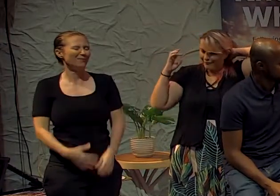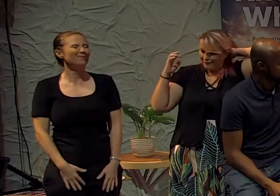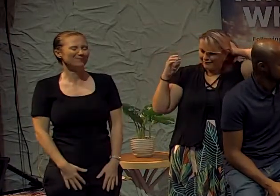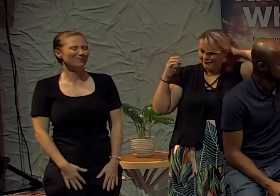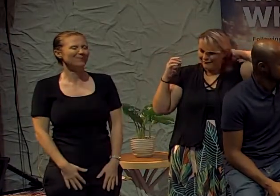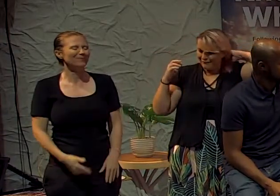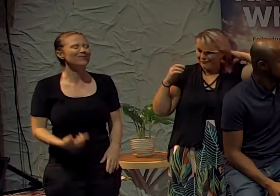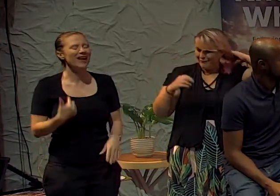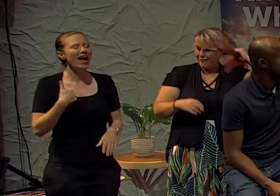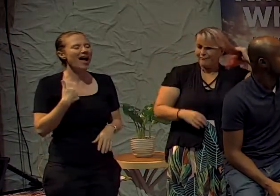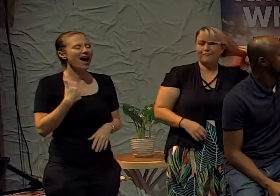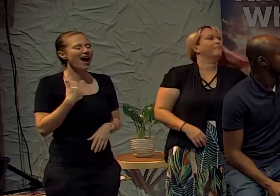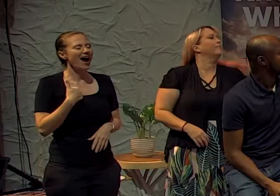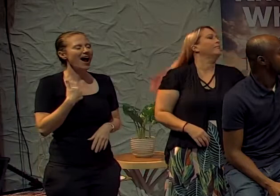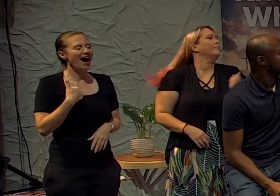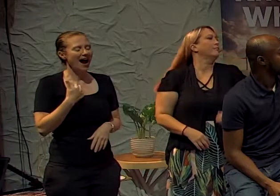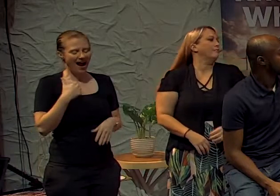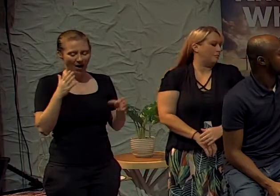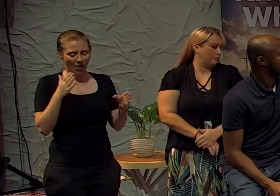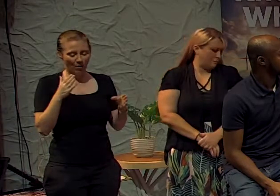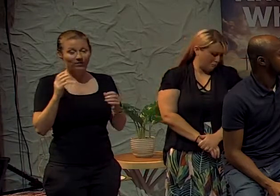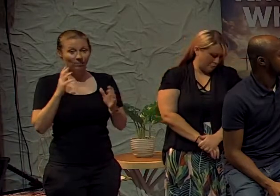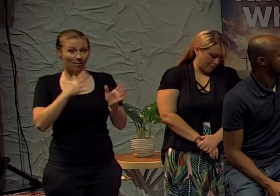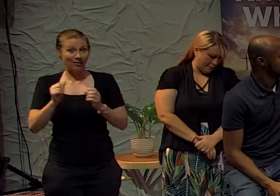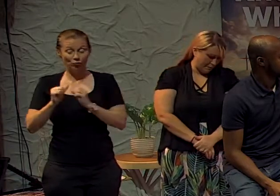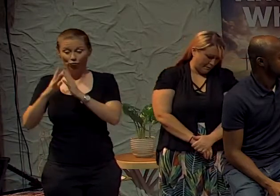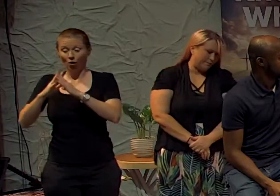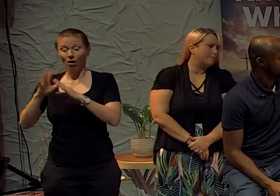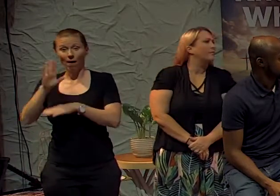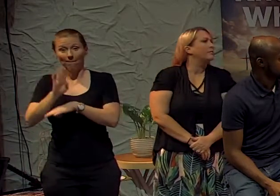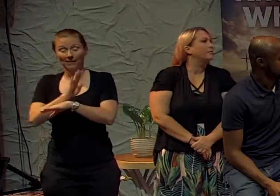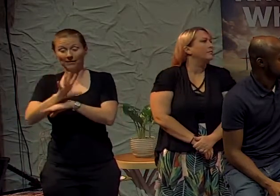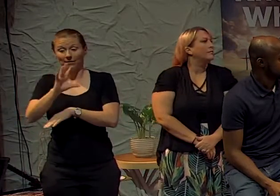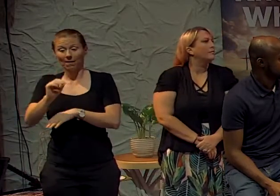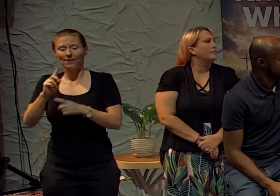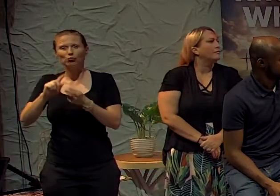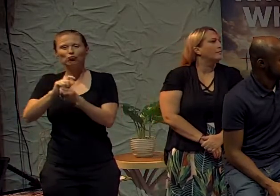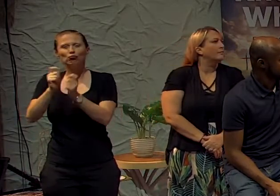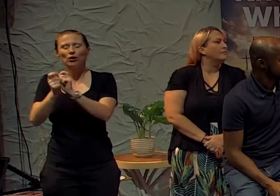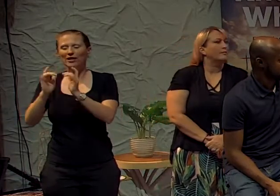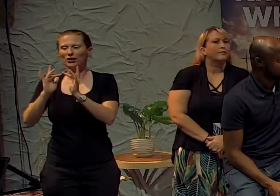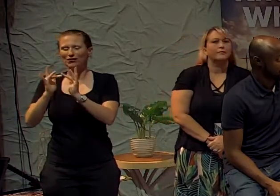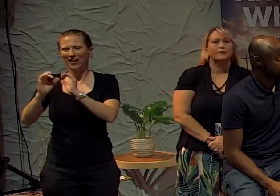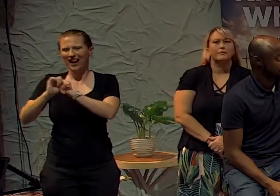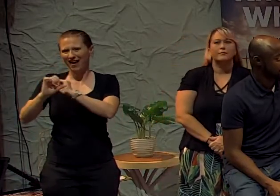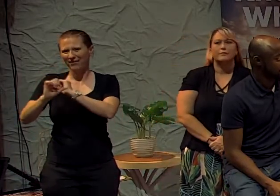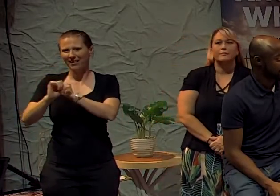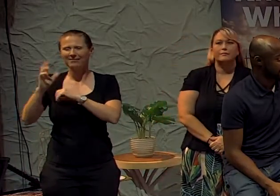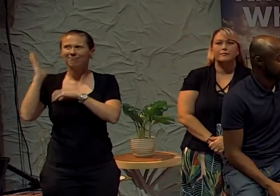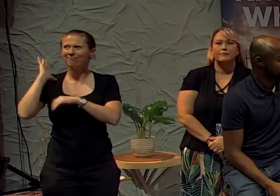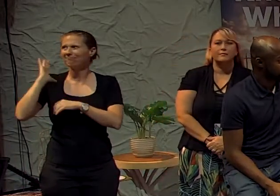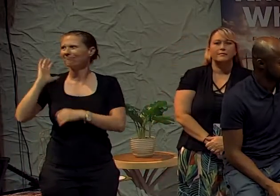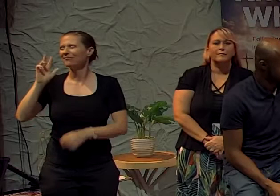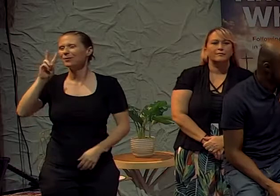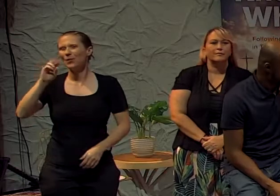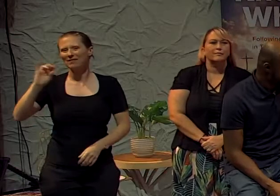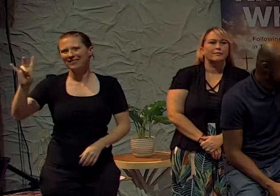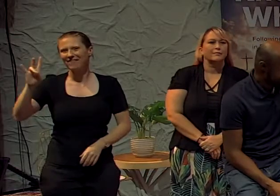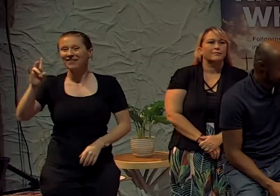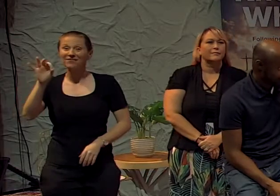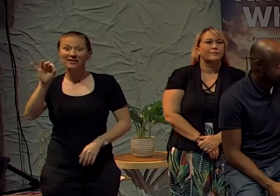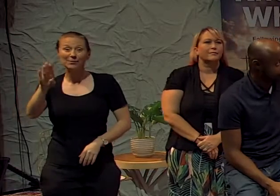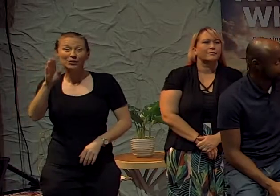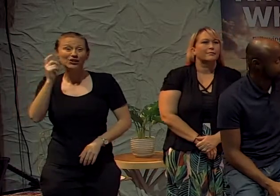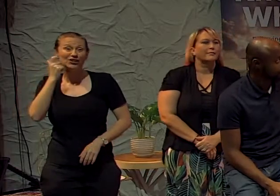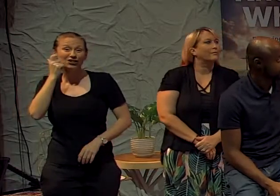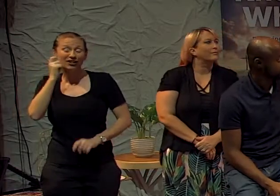So I was gonna start a company that was gonna change internet advertising. Like that? 2007, Facebook's coming out, when